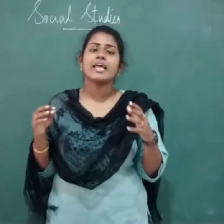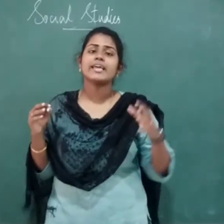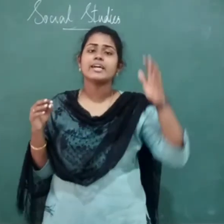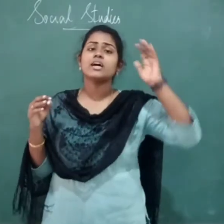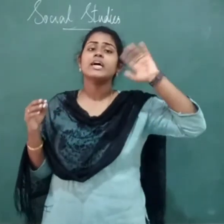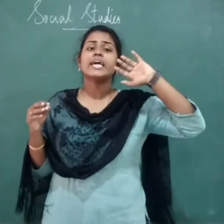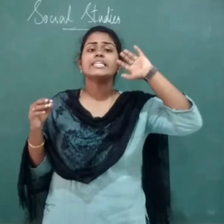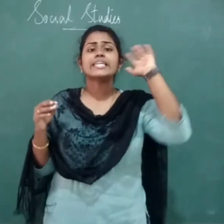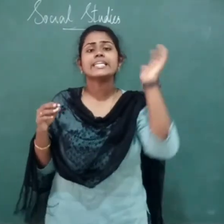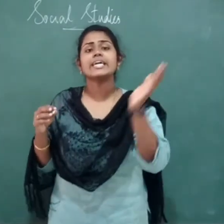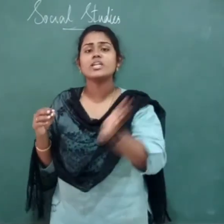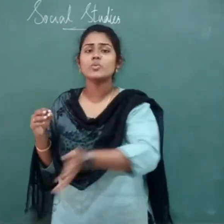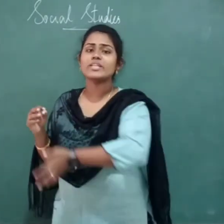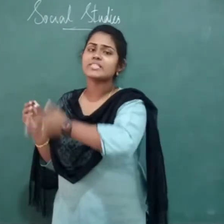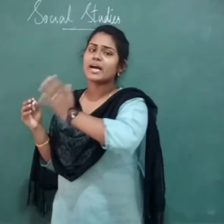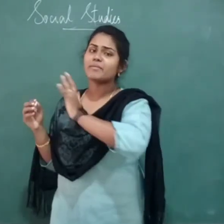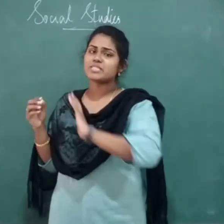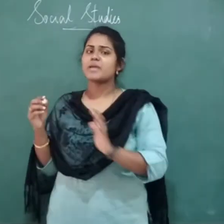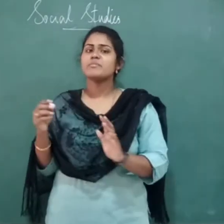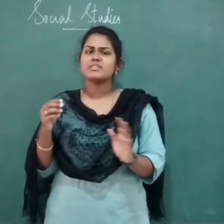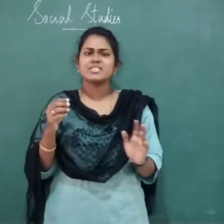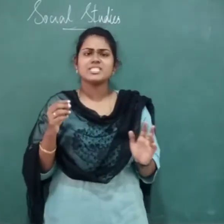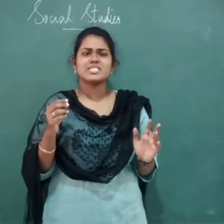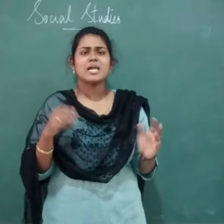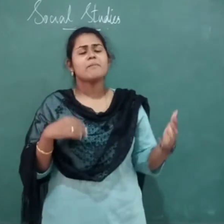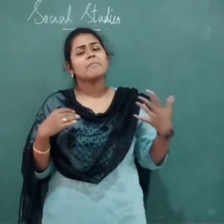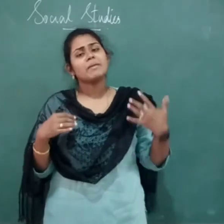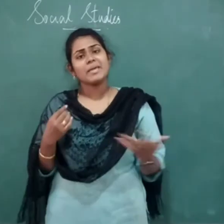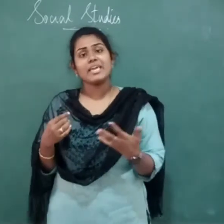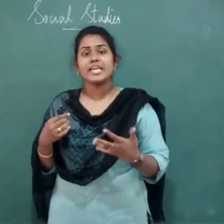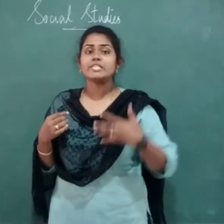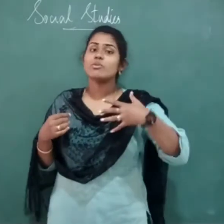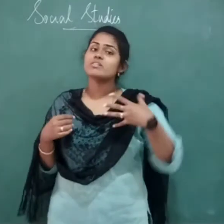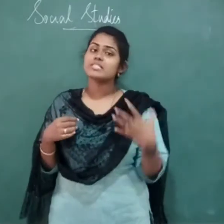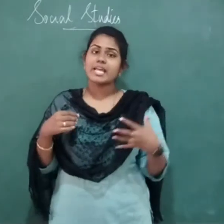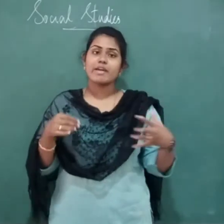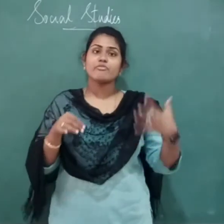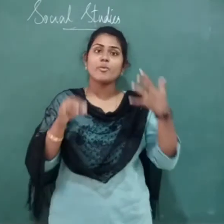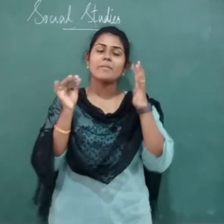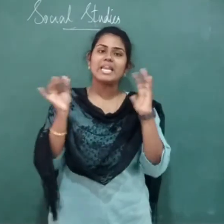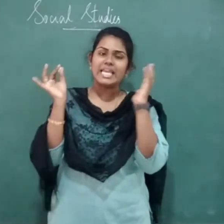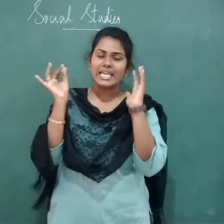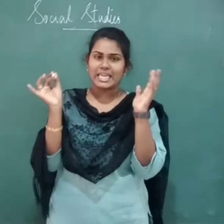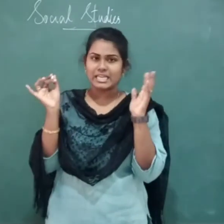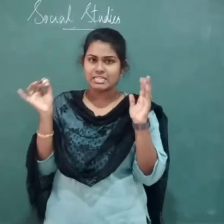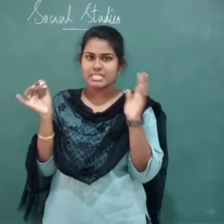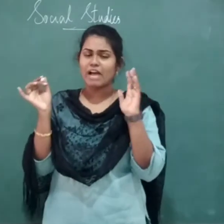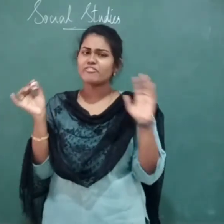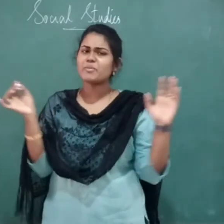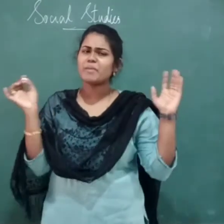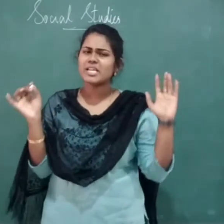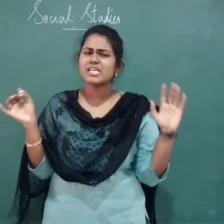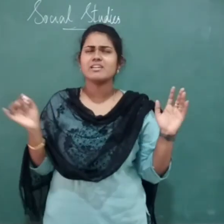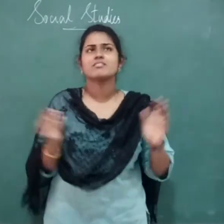like it declined with the time in the sense maybe it was there for many years. After many years,